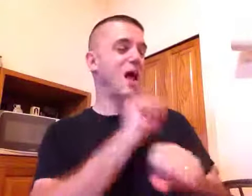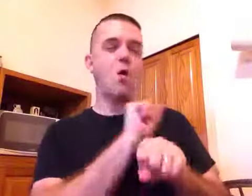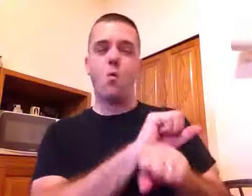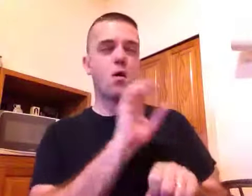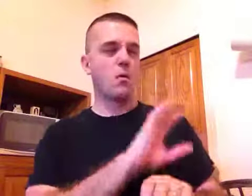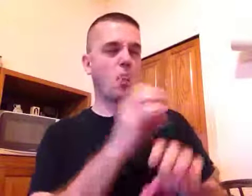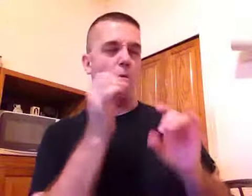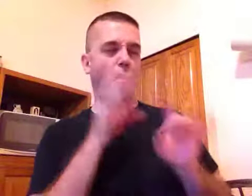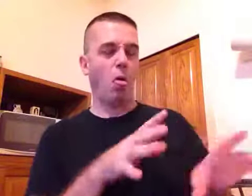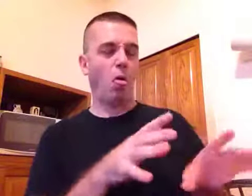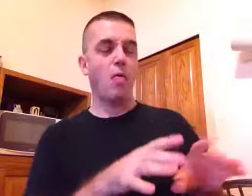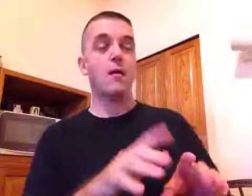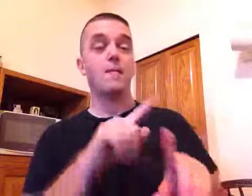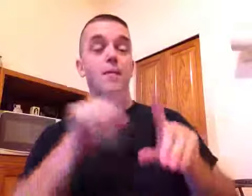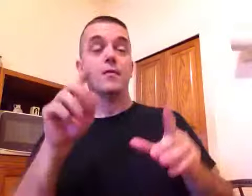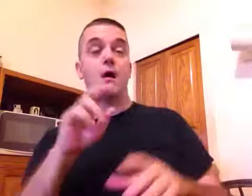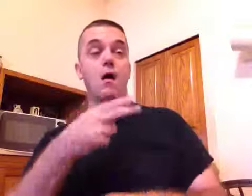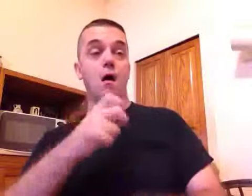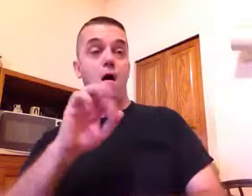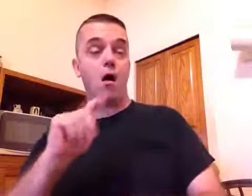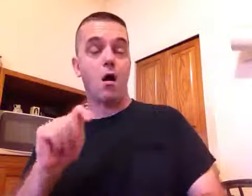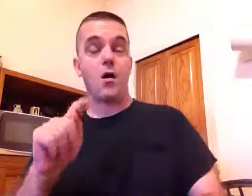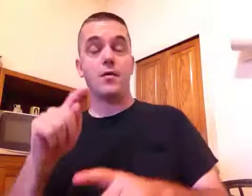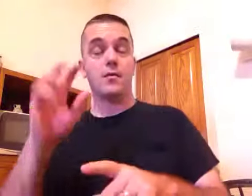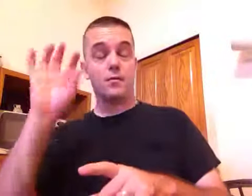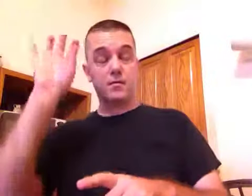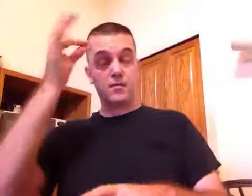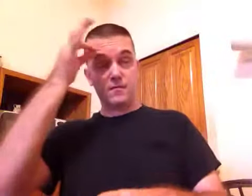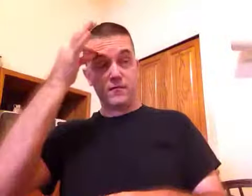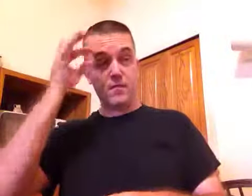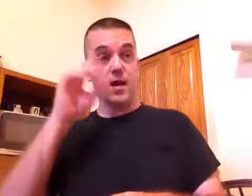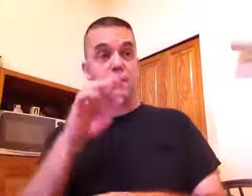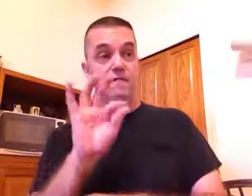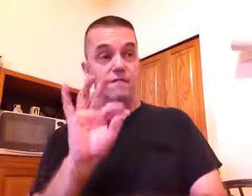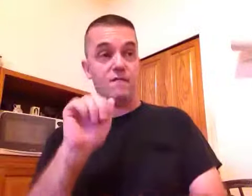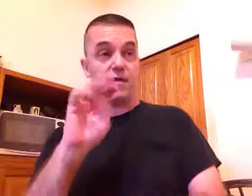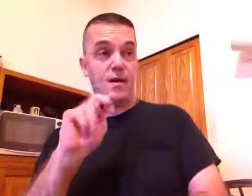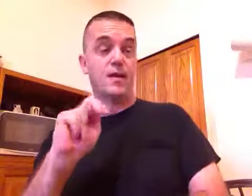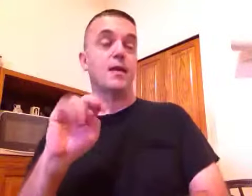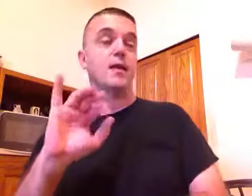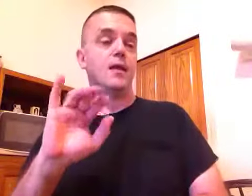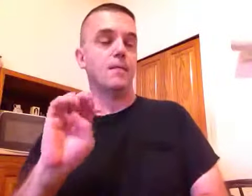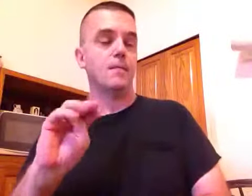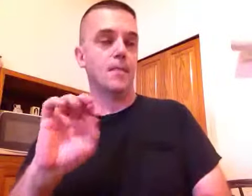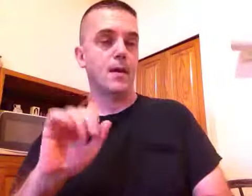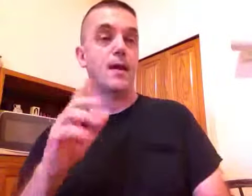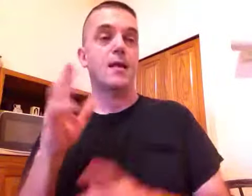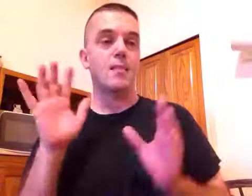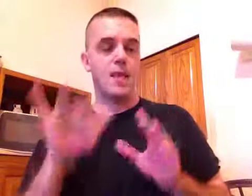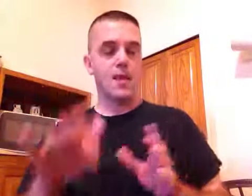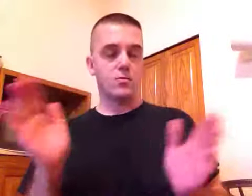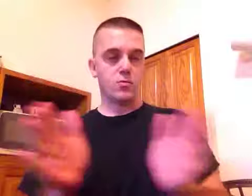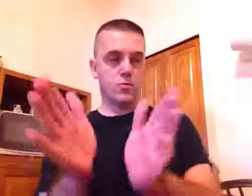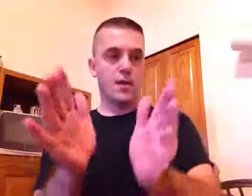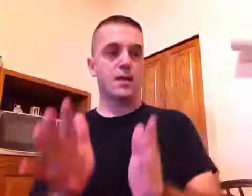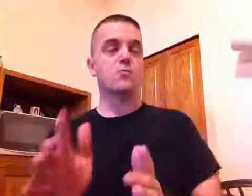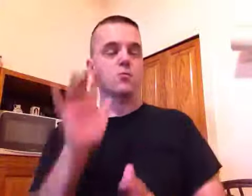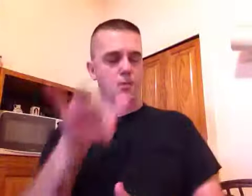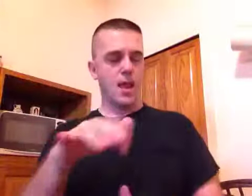they put out and they encouraged and that Fannie Mae is now doing is working, and that's refinancing for that's